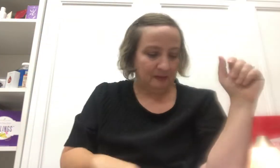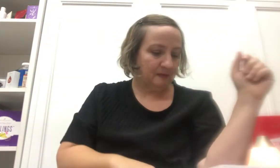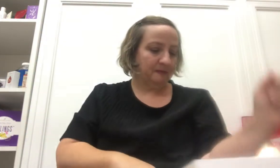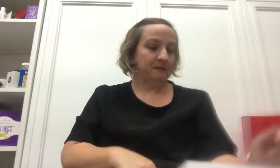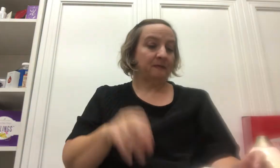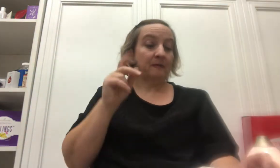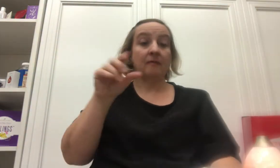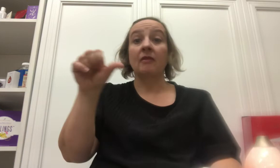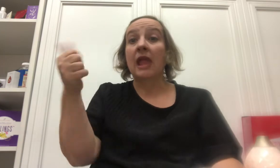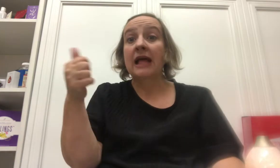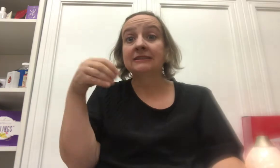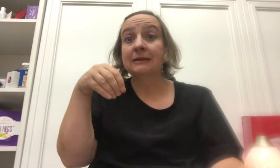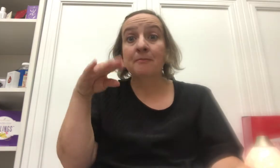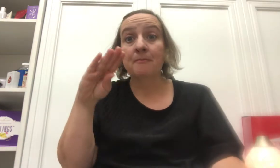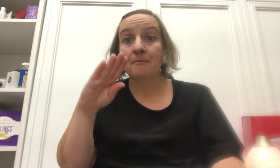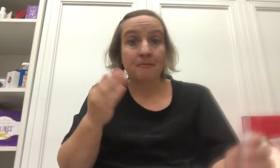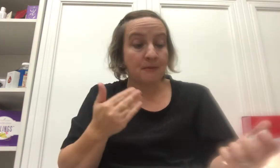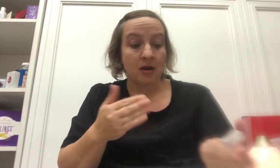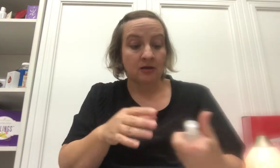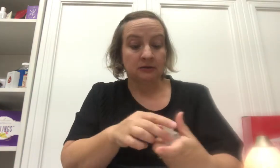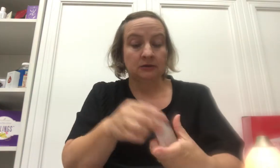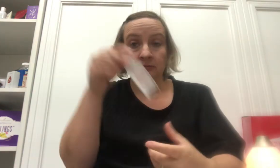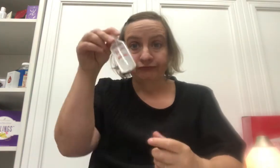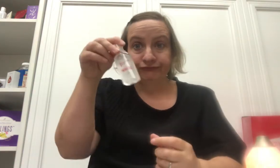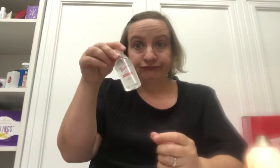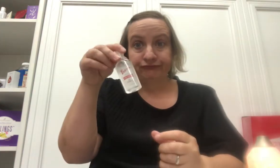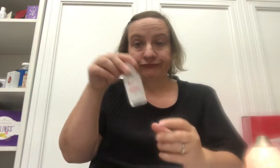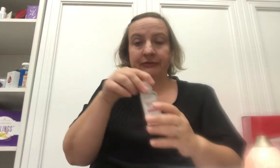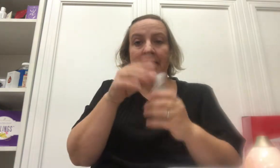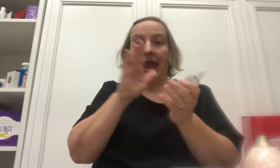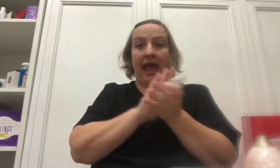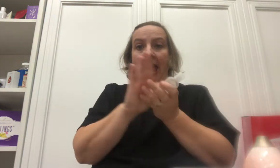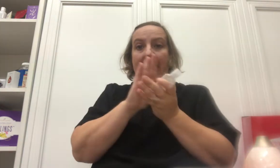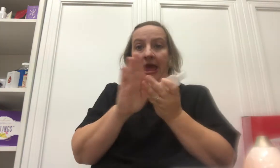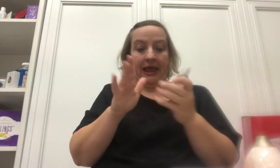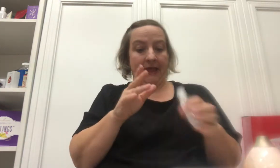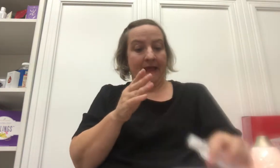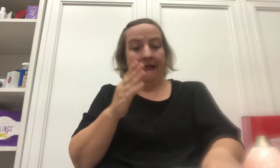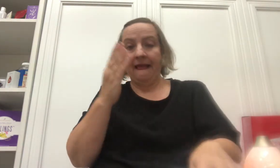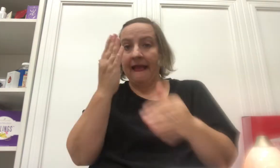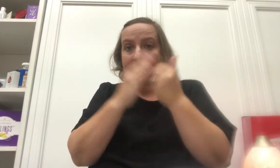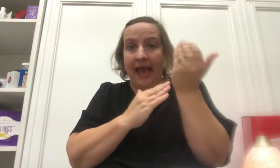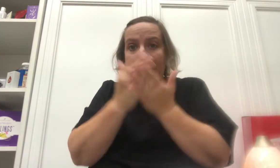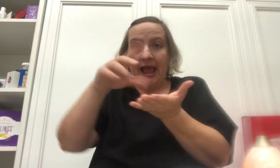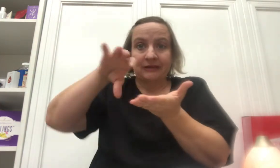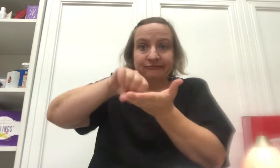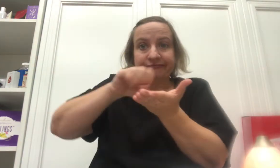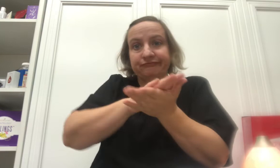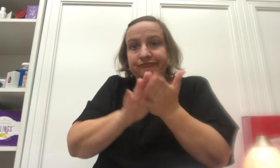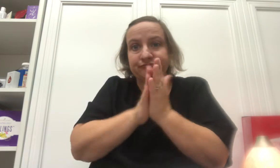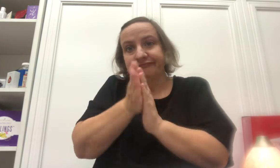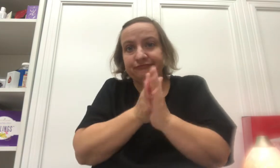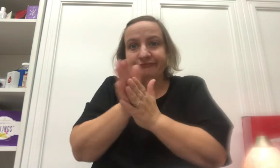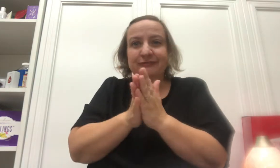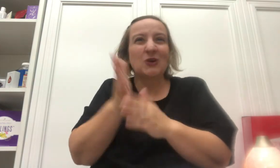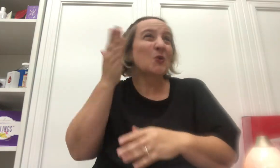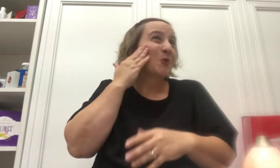but just so you know, it could be one of those. One more thing in the box is this Thieves hand purifier.